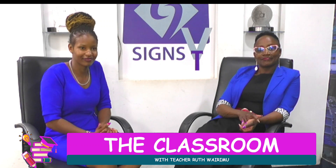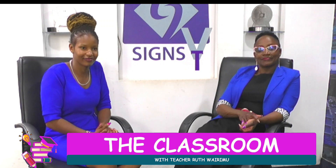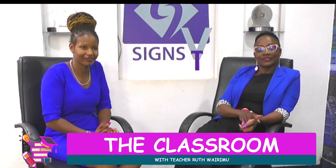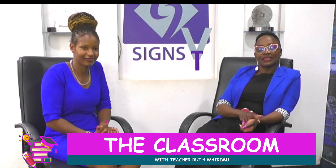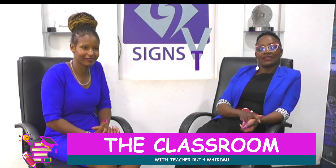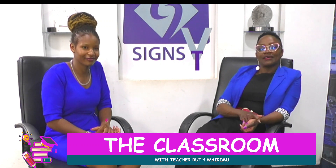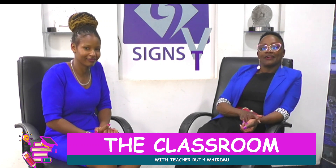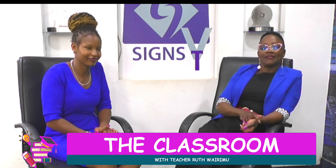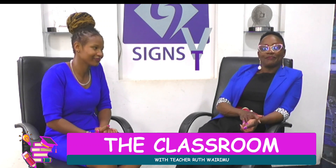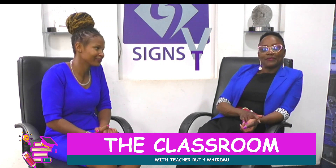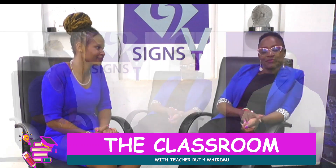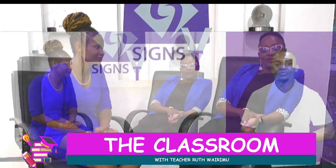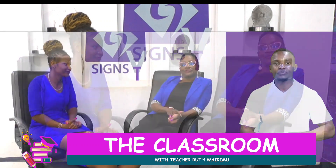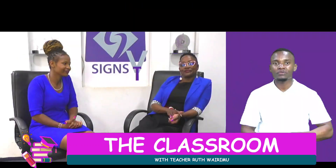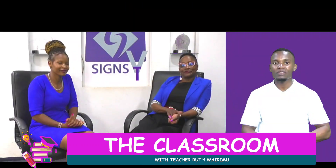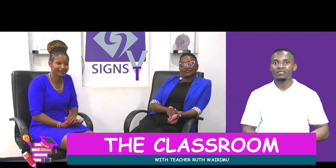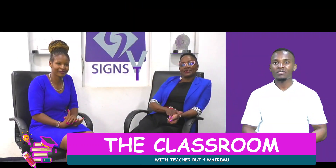organizations?